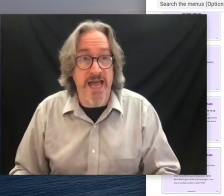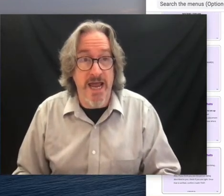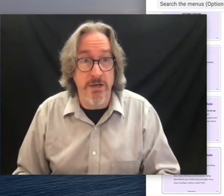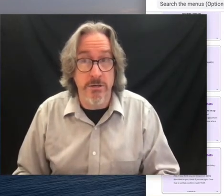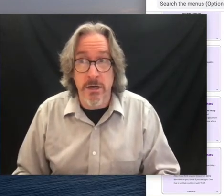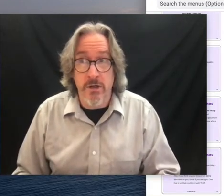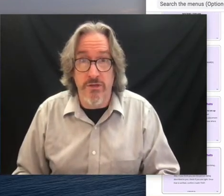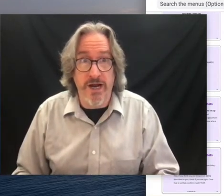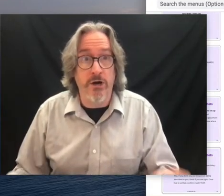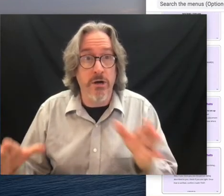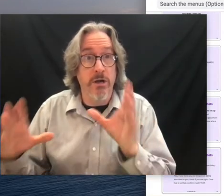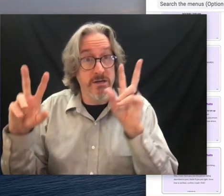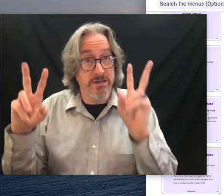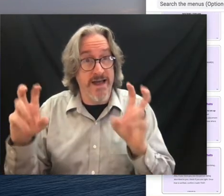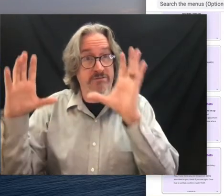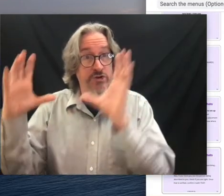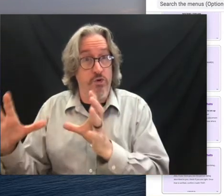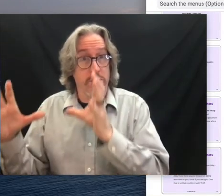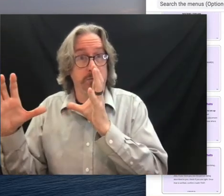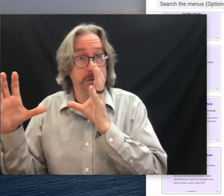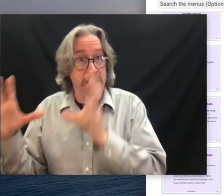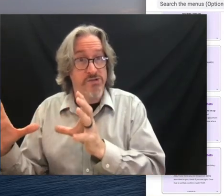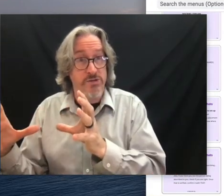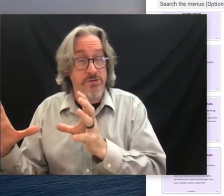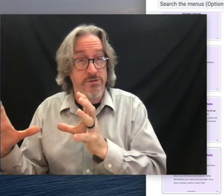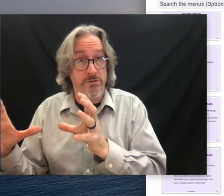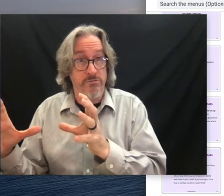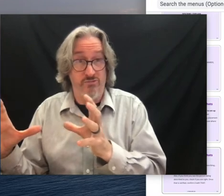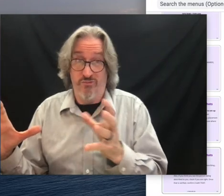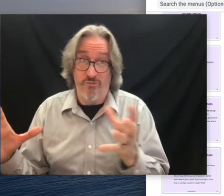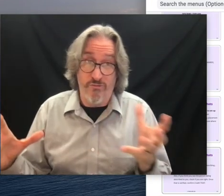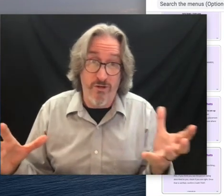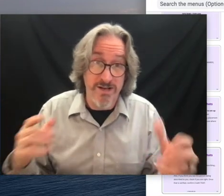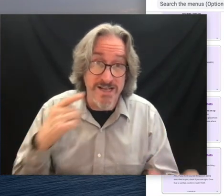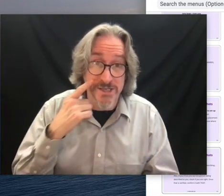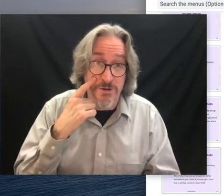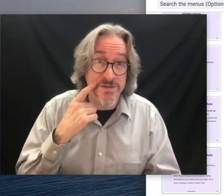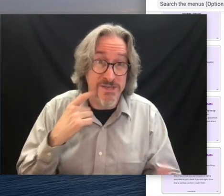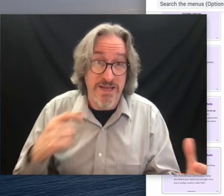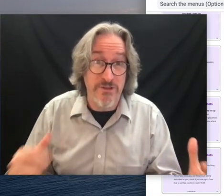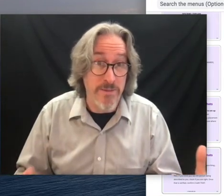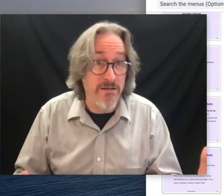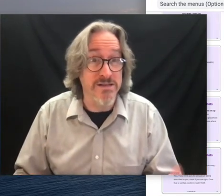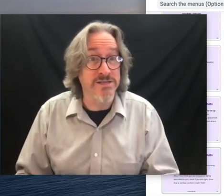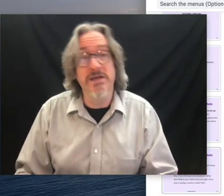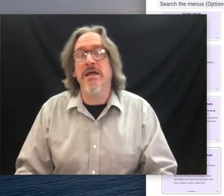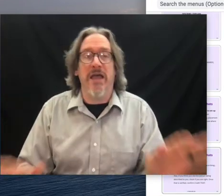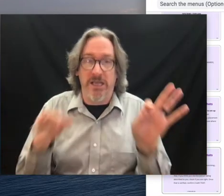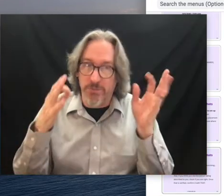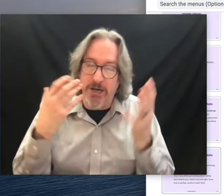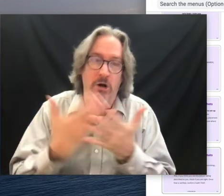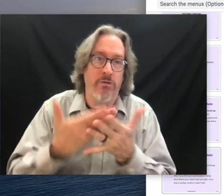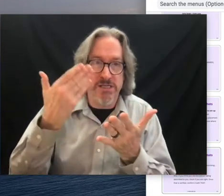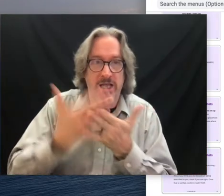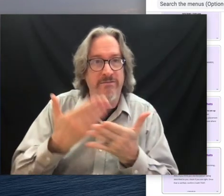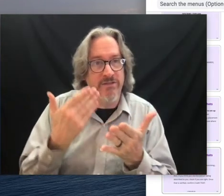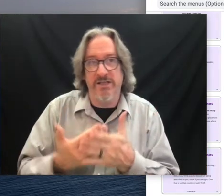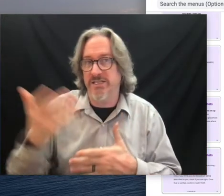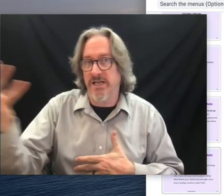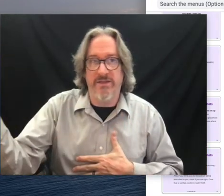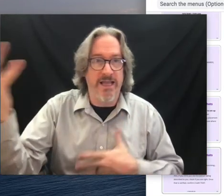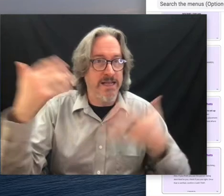schools and their deaf dorm counselors, for all intents and purposes, being their parents, explaining all these